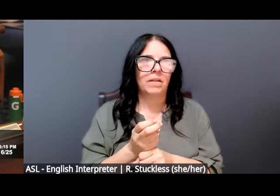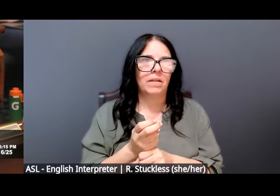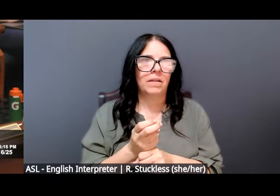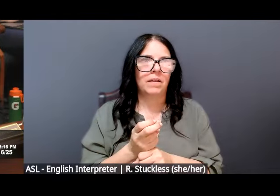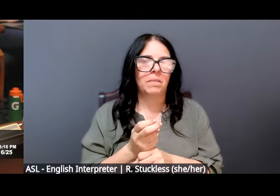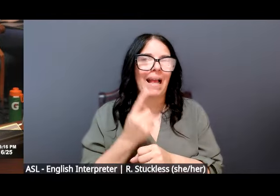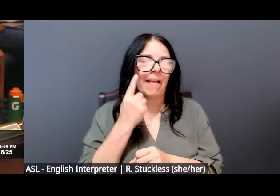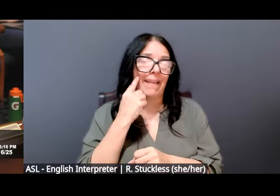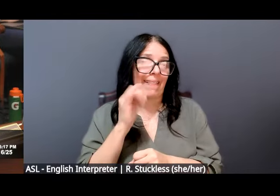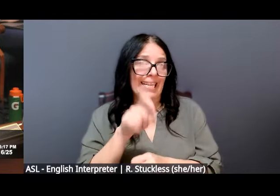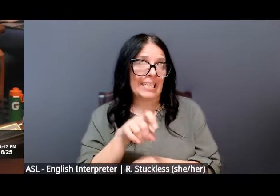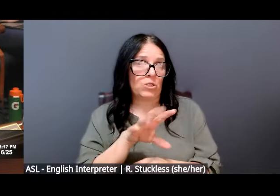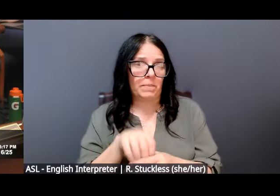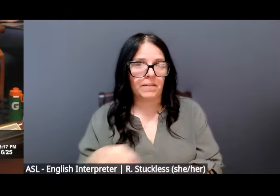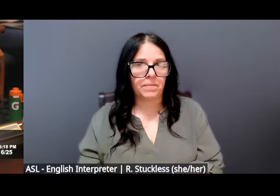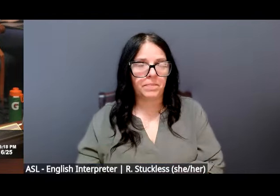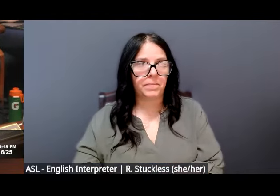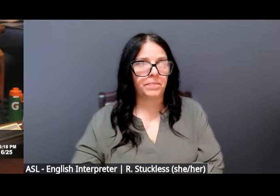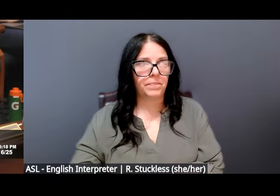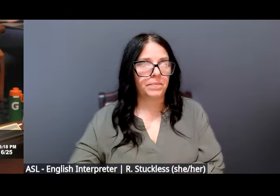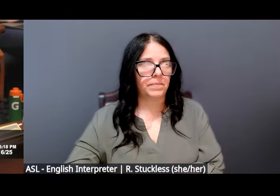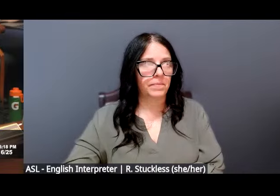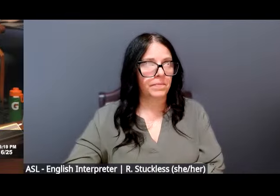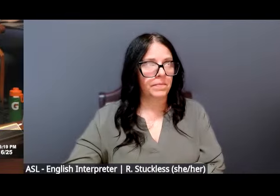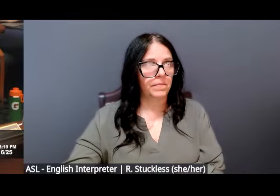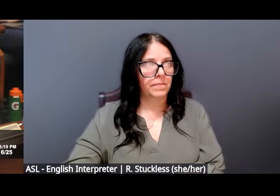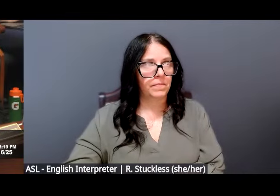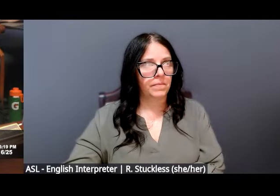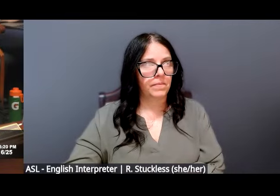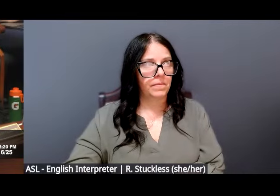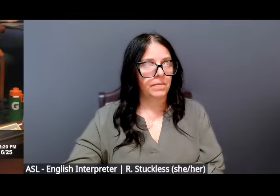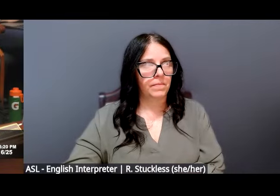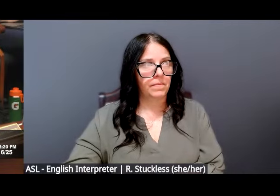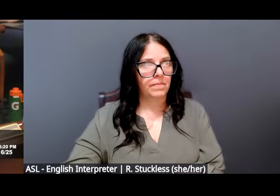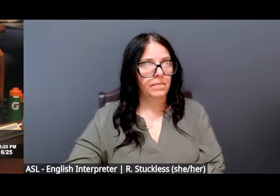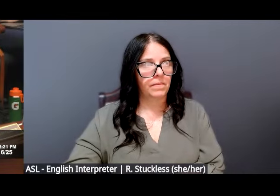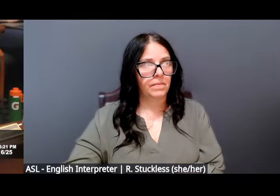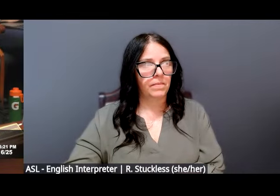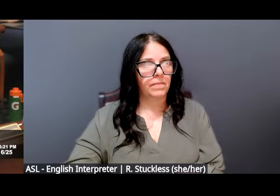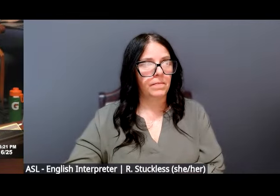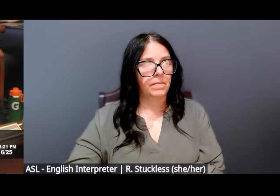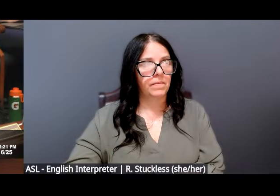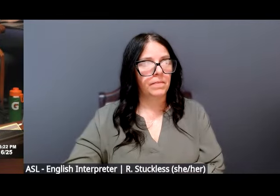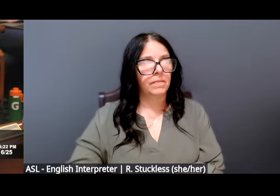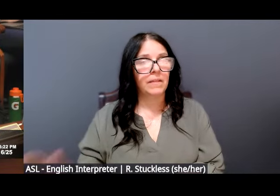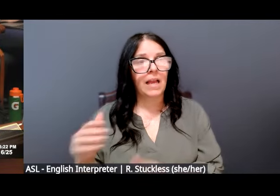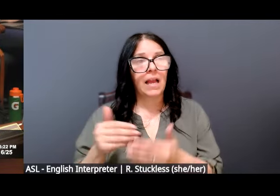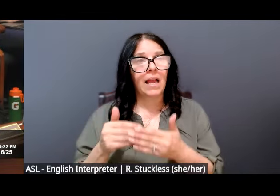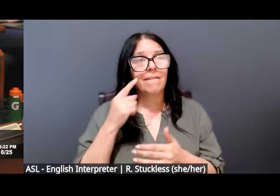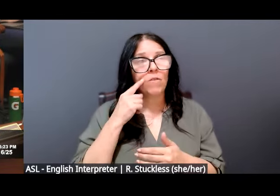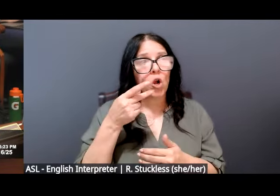there. And with regard to the precinct poll list,